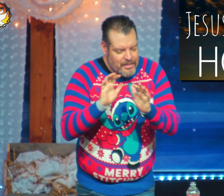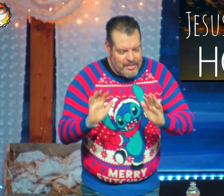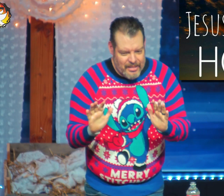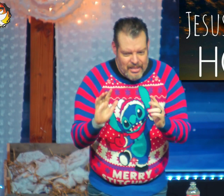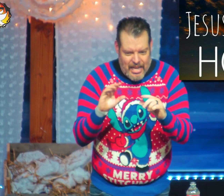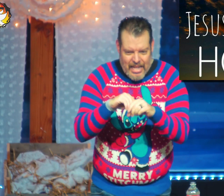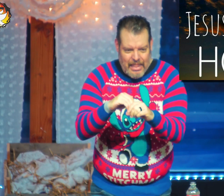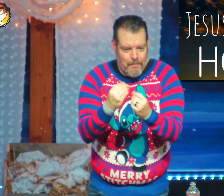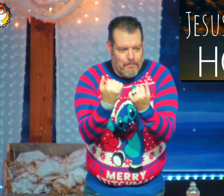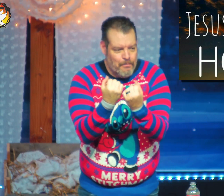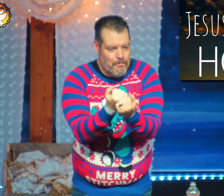Jesus.